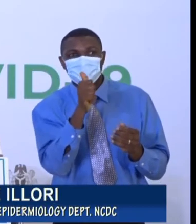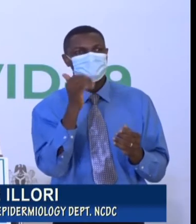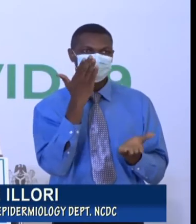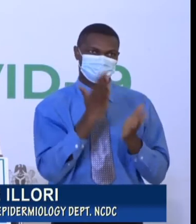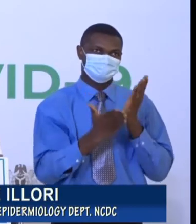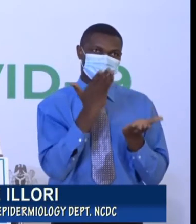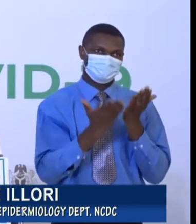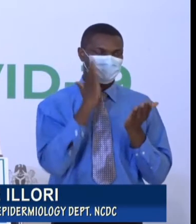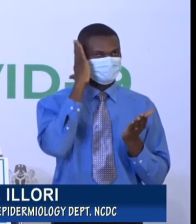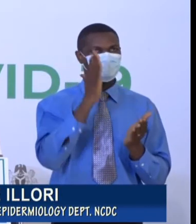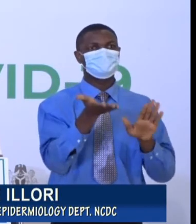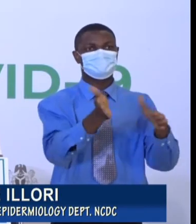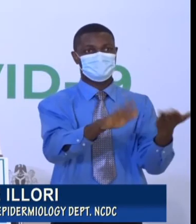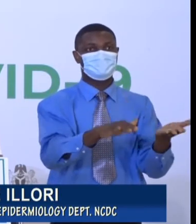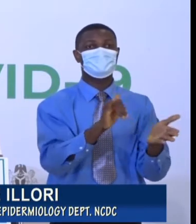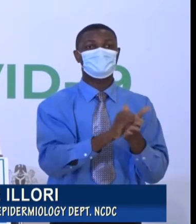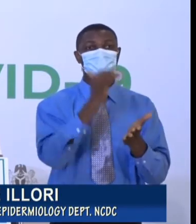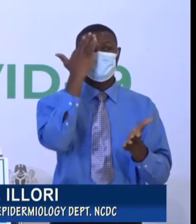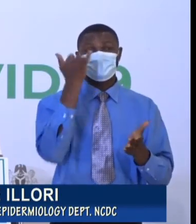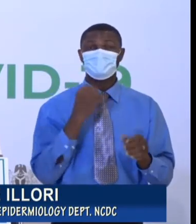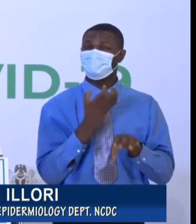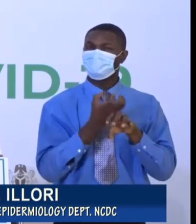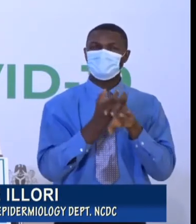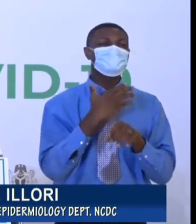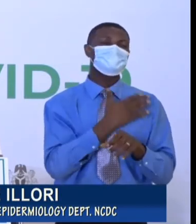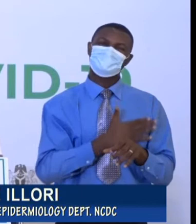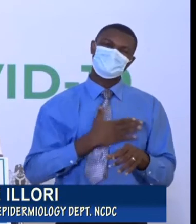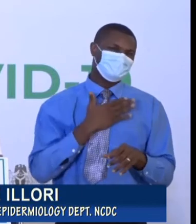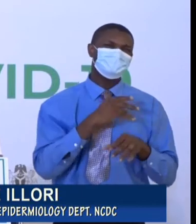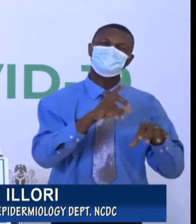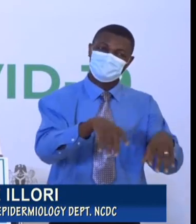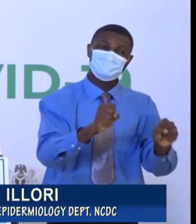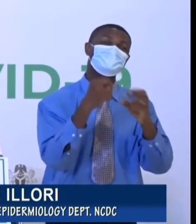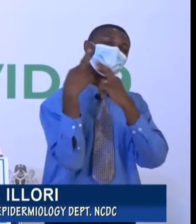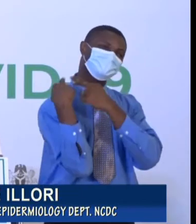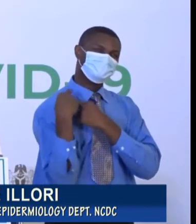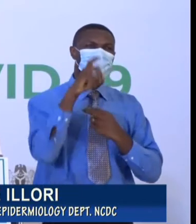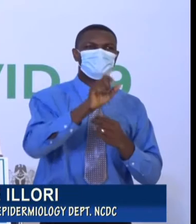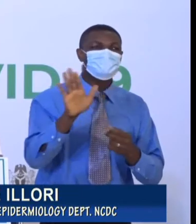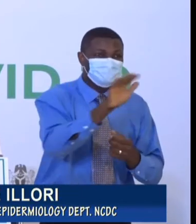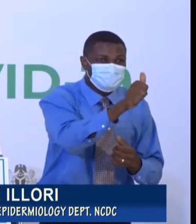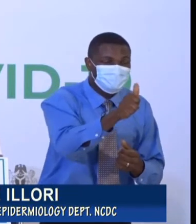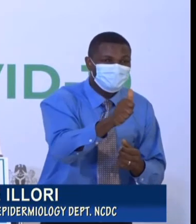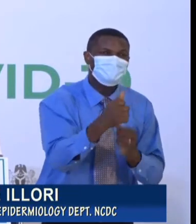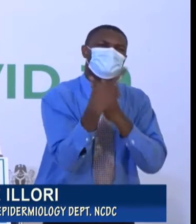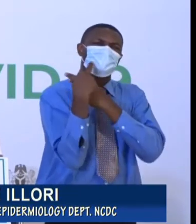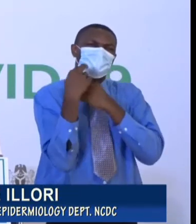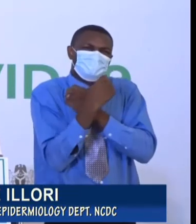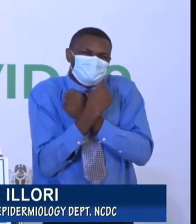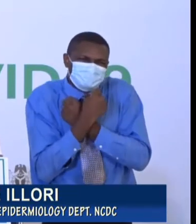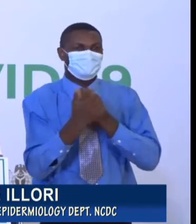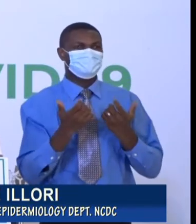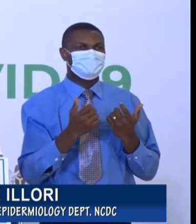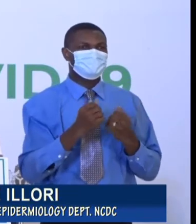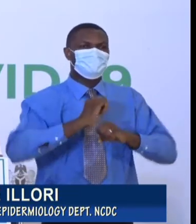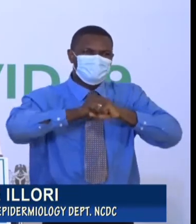So when we ask that we take responsibility, it is beyond protecting ourselves, and it's also for us to